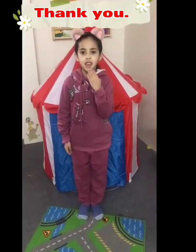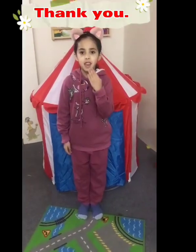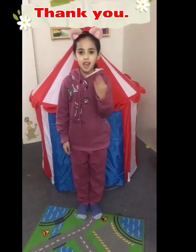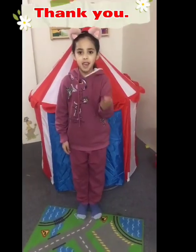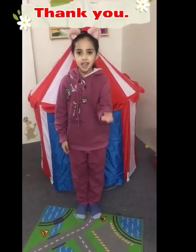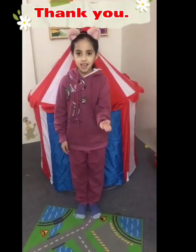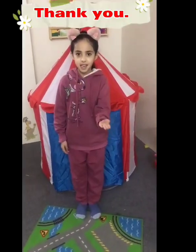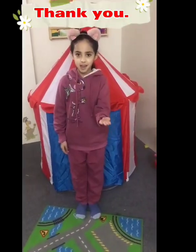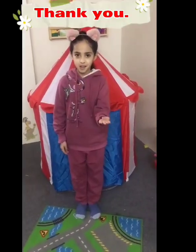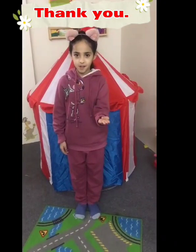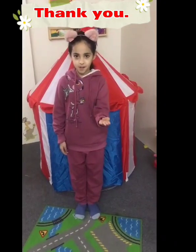Thank you.